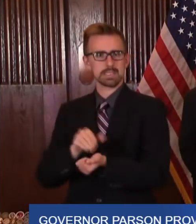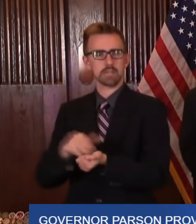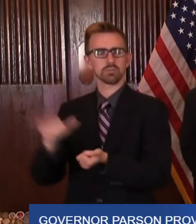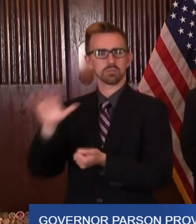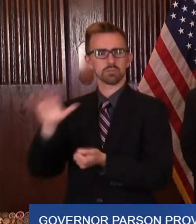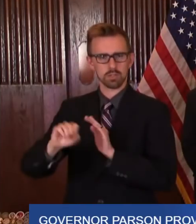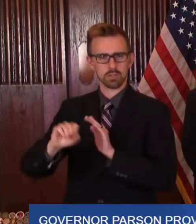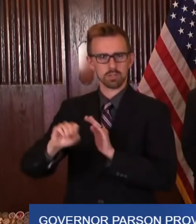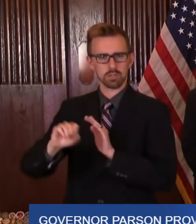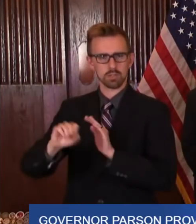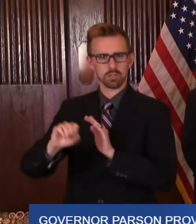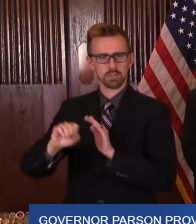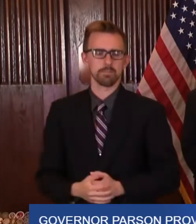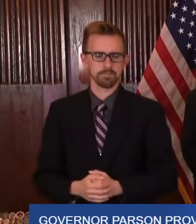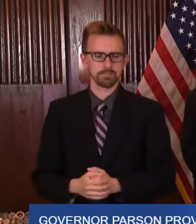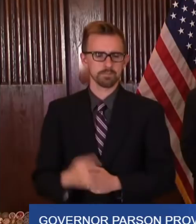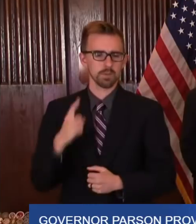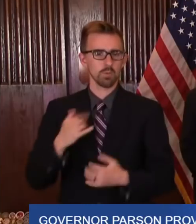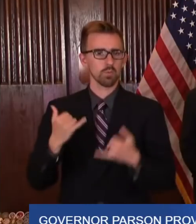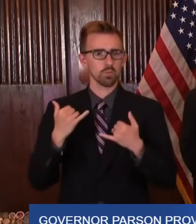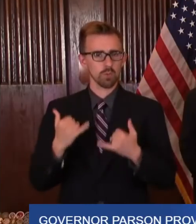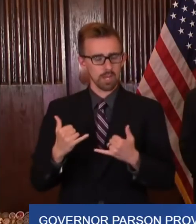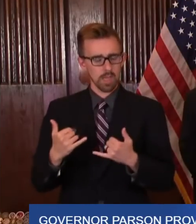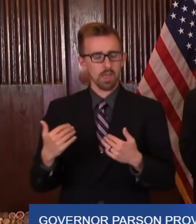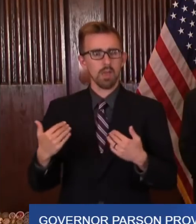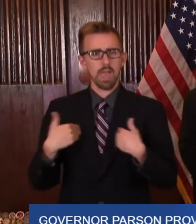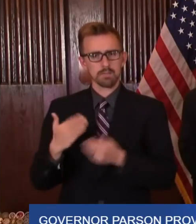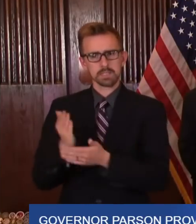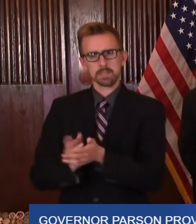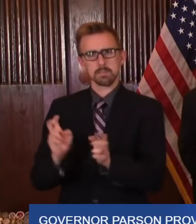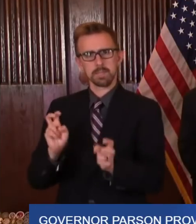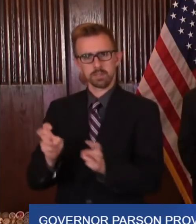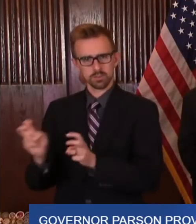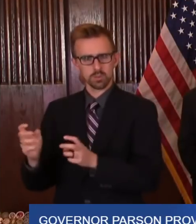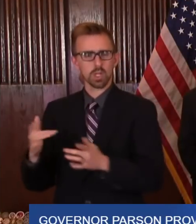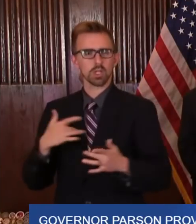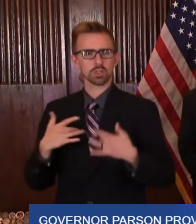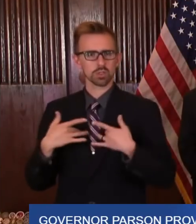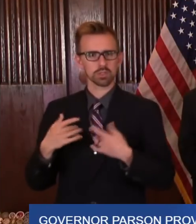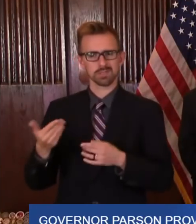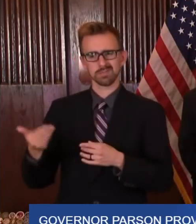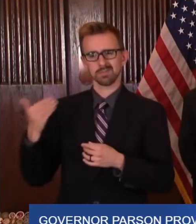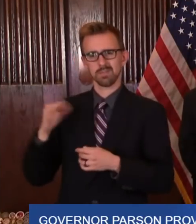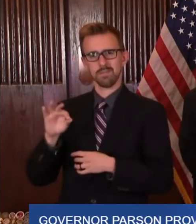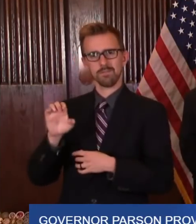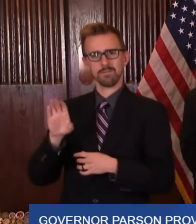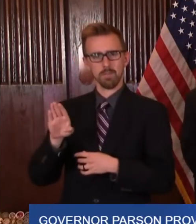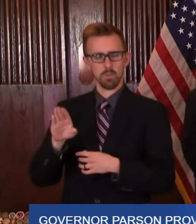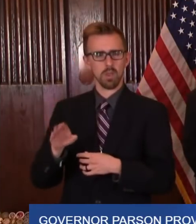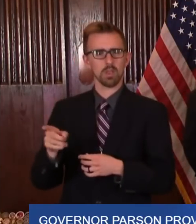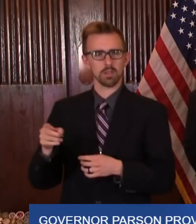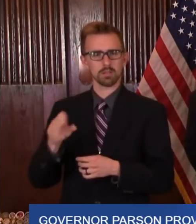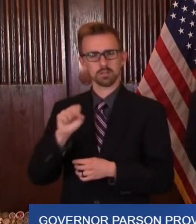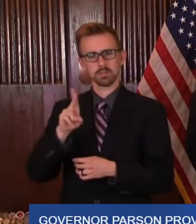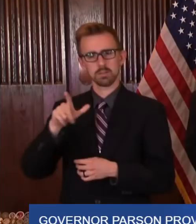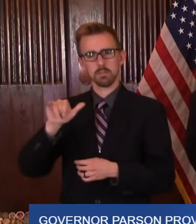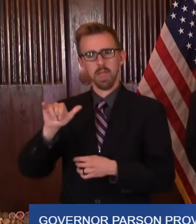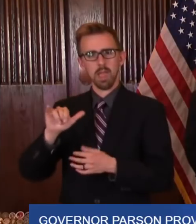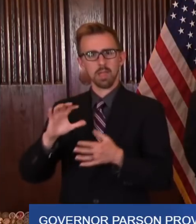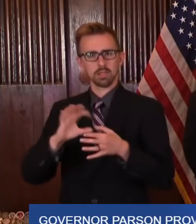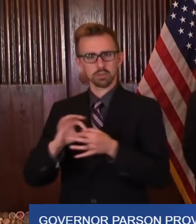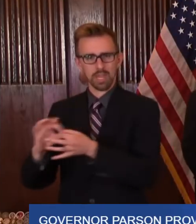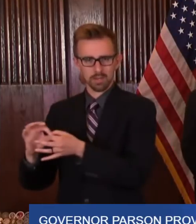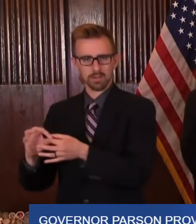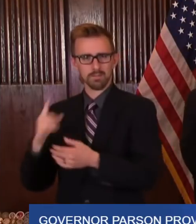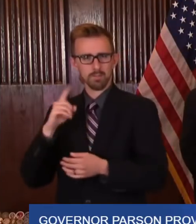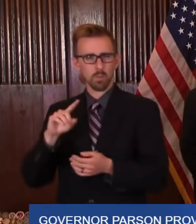Missouri. At this point, while there were some issues, concerns back in late February, I think, about supply chain for drugs and